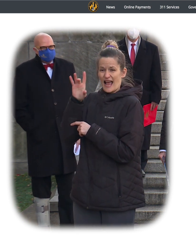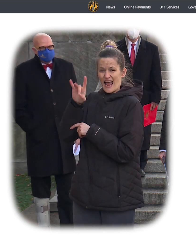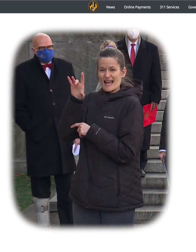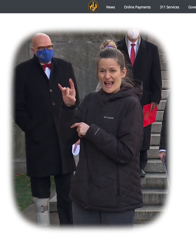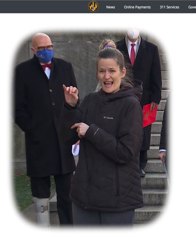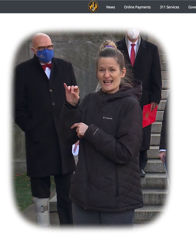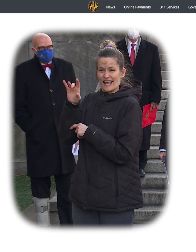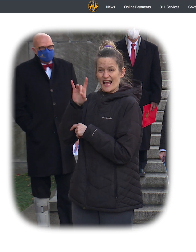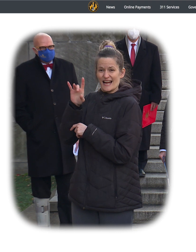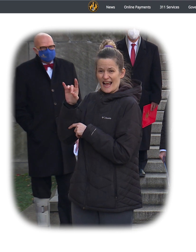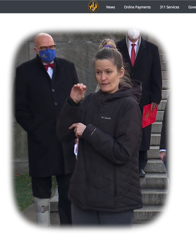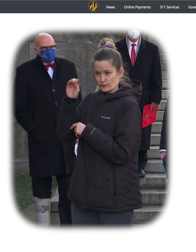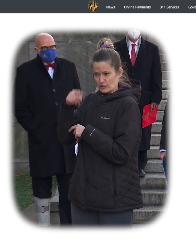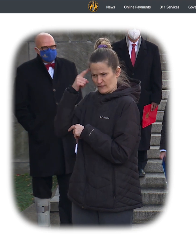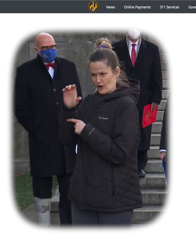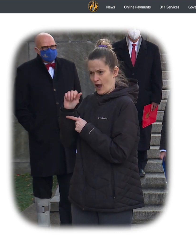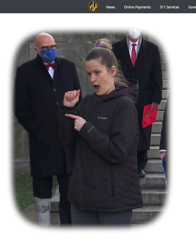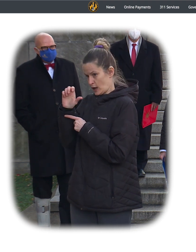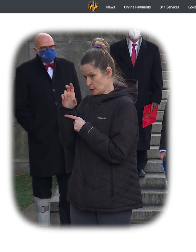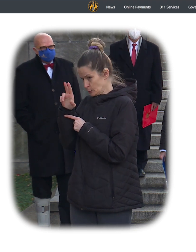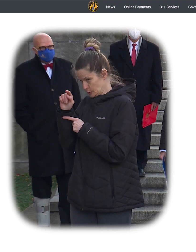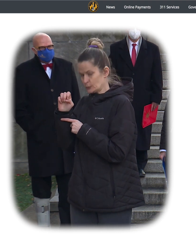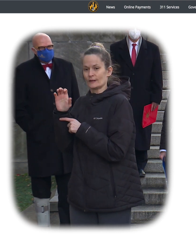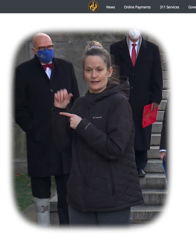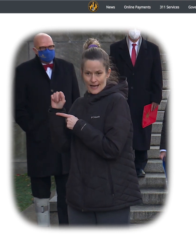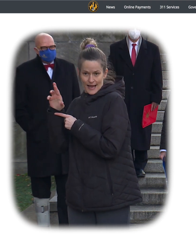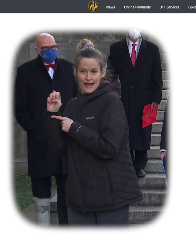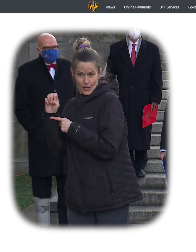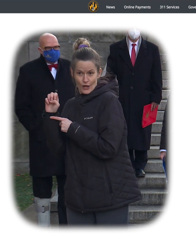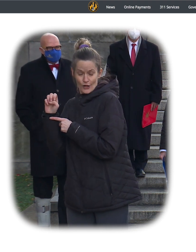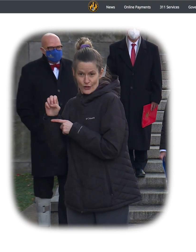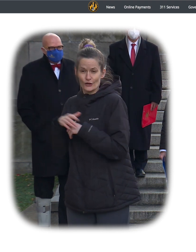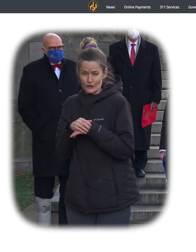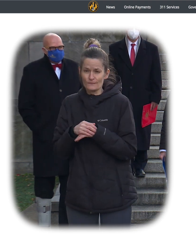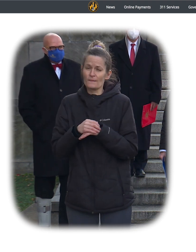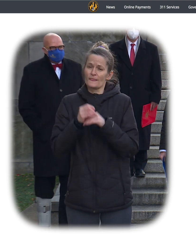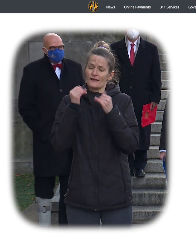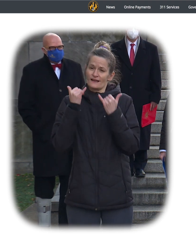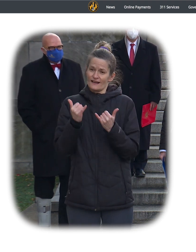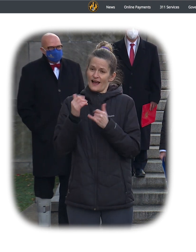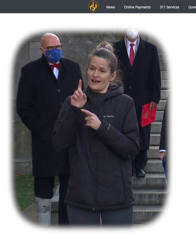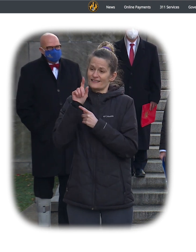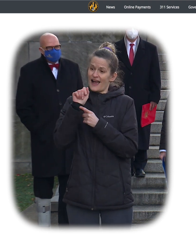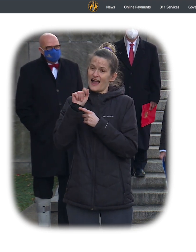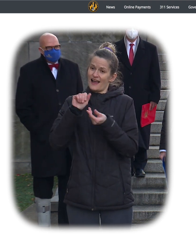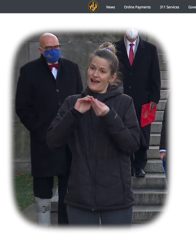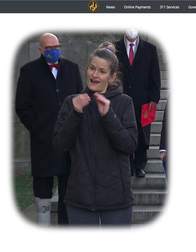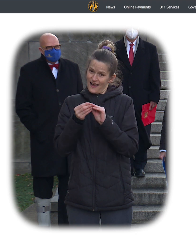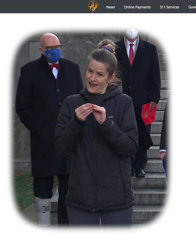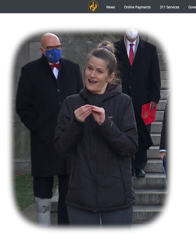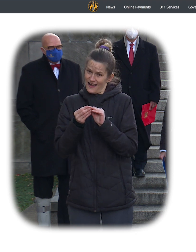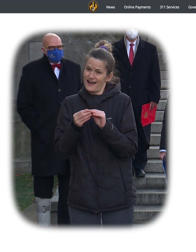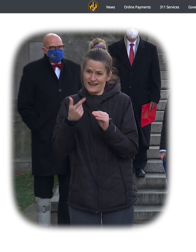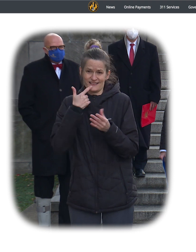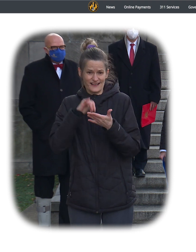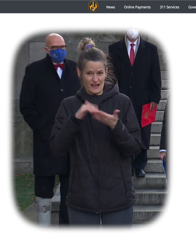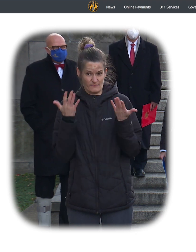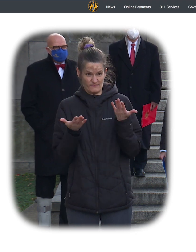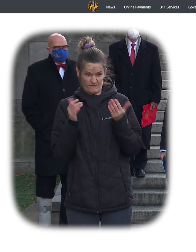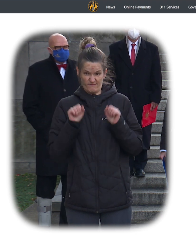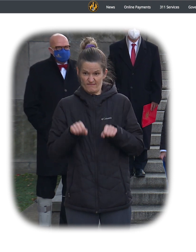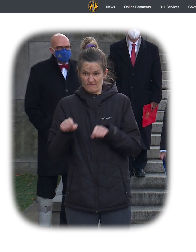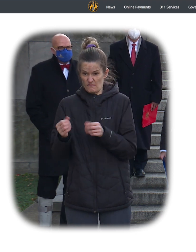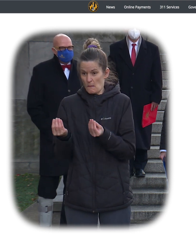we are seeing, along with some preliminary case data from MDH, indicates we may be seeing more cases now than last year at this